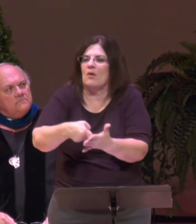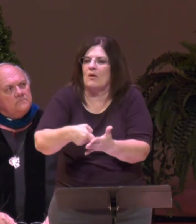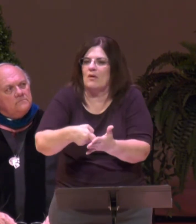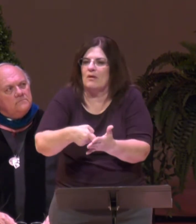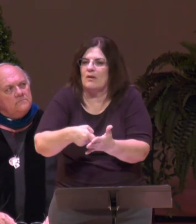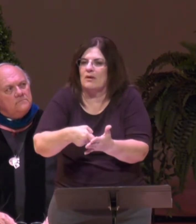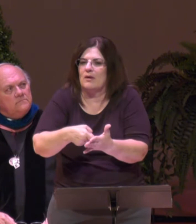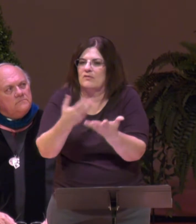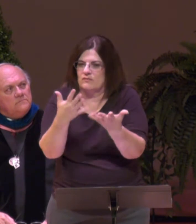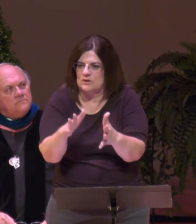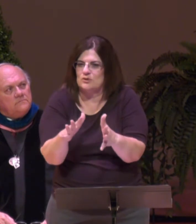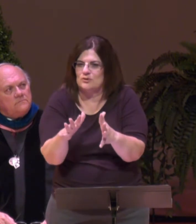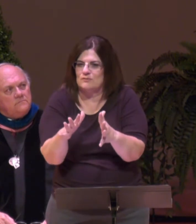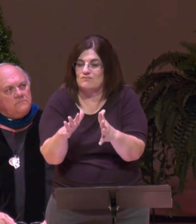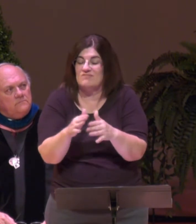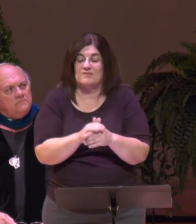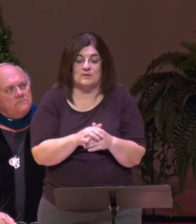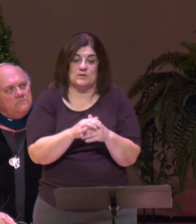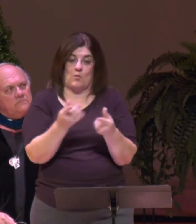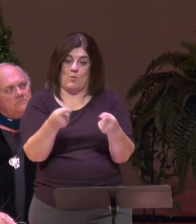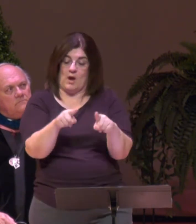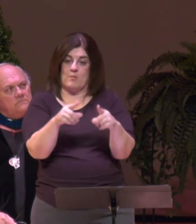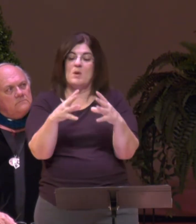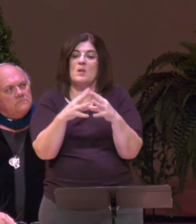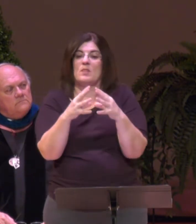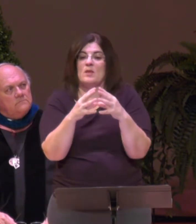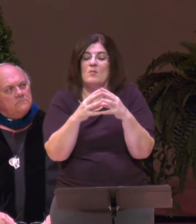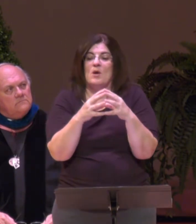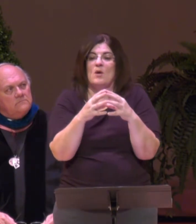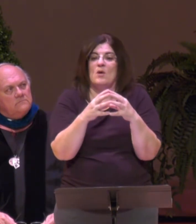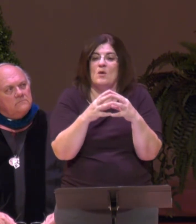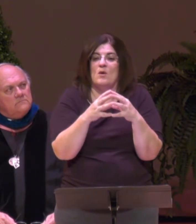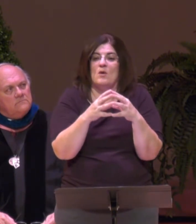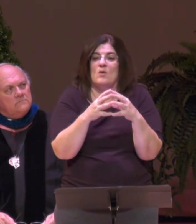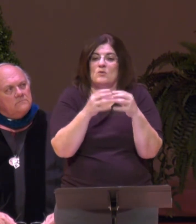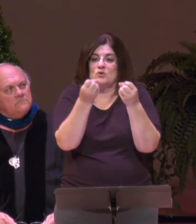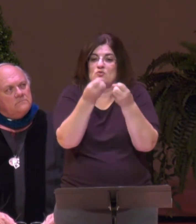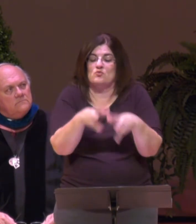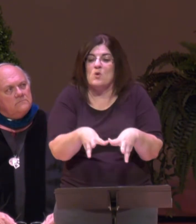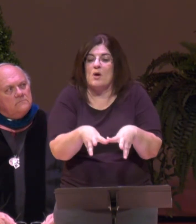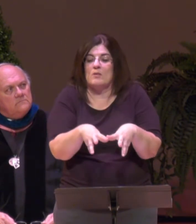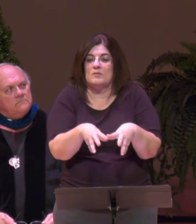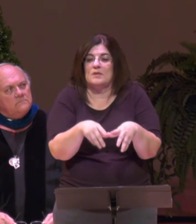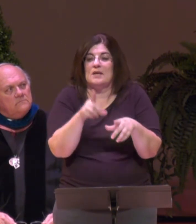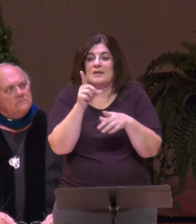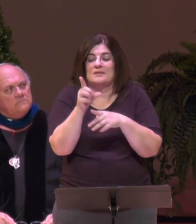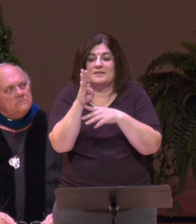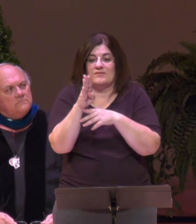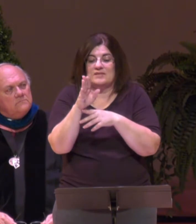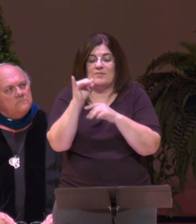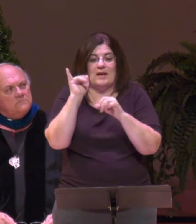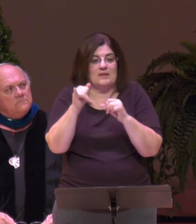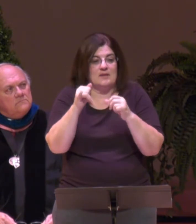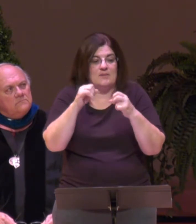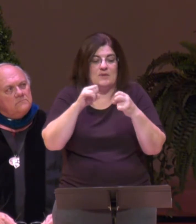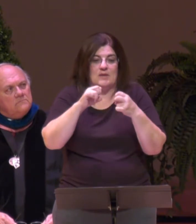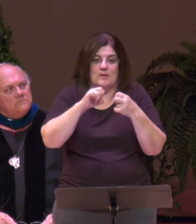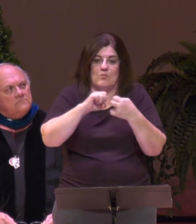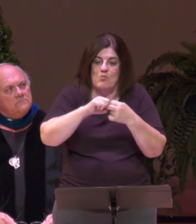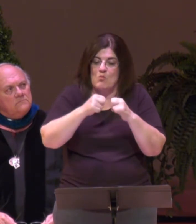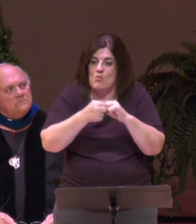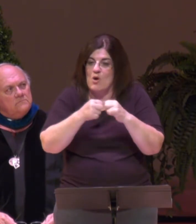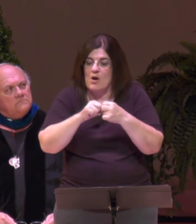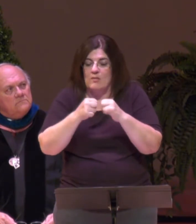The ball is snapped to the quarterback. He fumbles. This defensive back, who's been a menace all day, comes